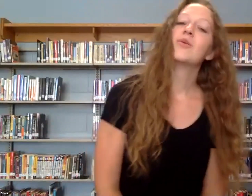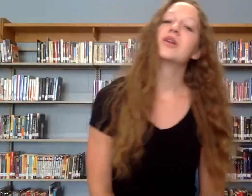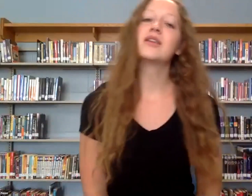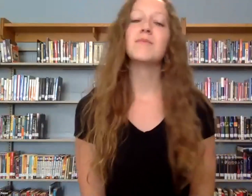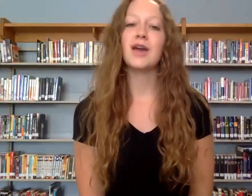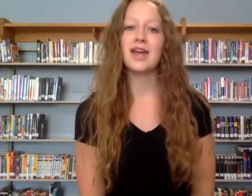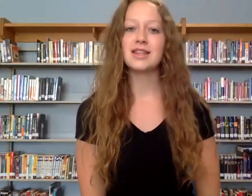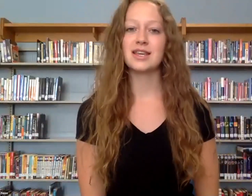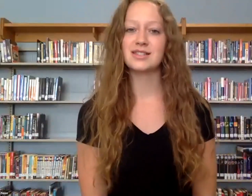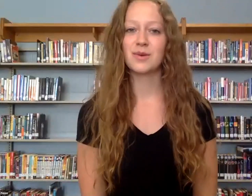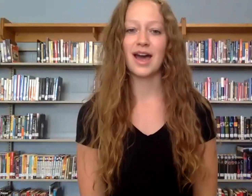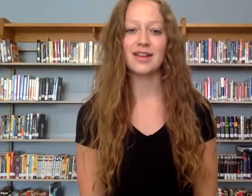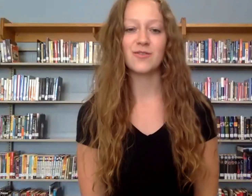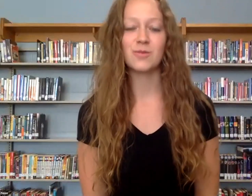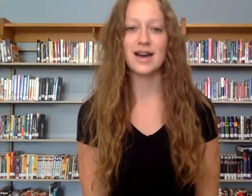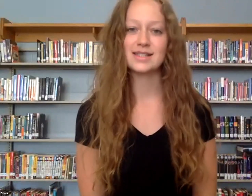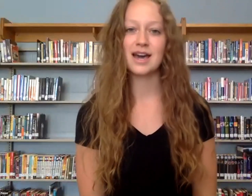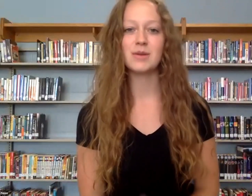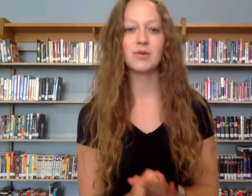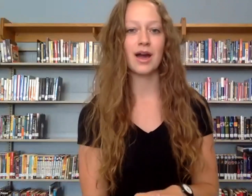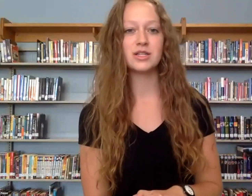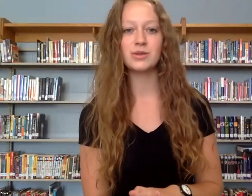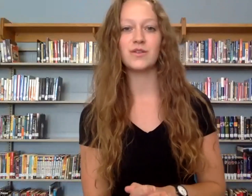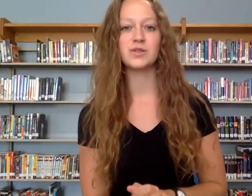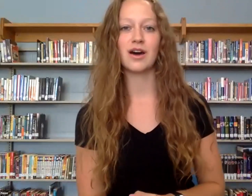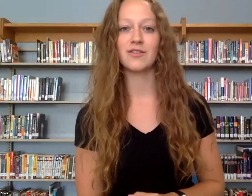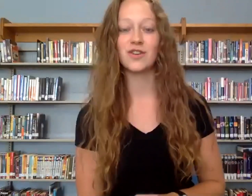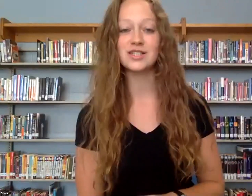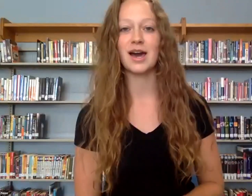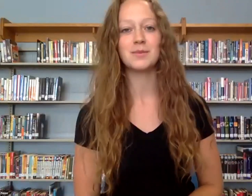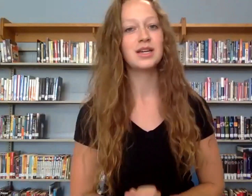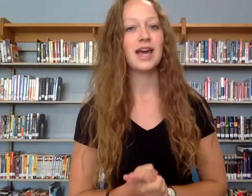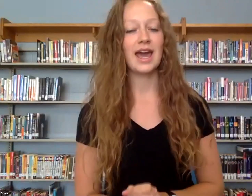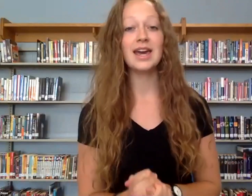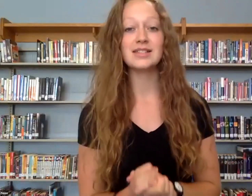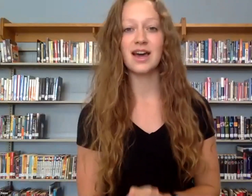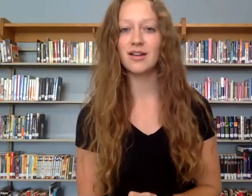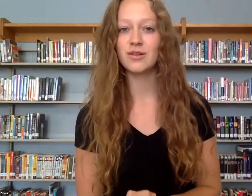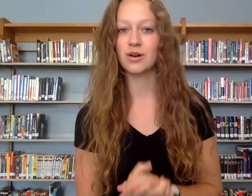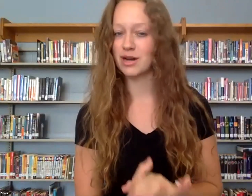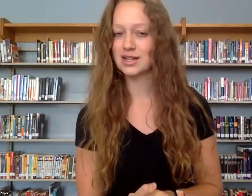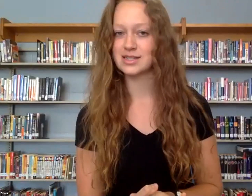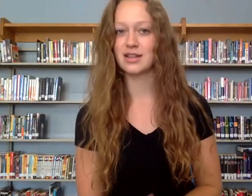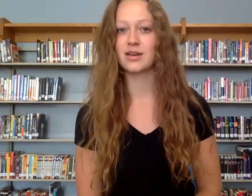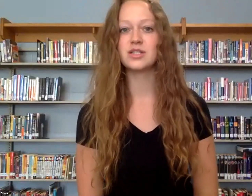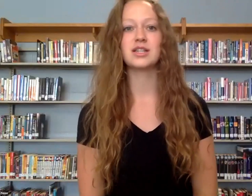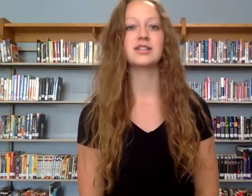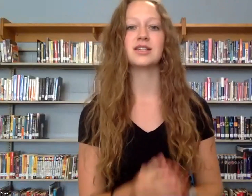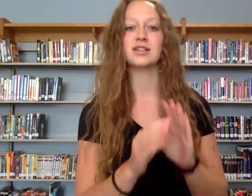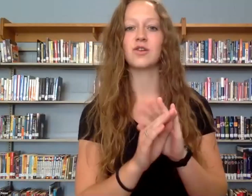of the main things I want to highlight from last time and remind you if you saw it the first time, ASL or American Sign Language is its